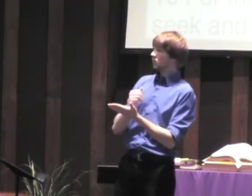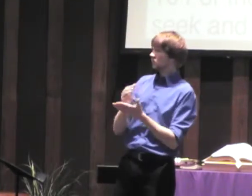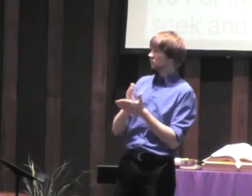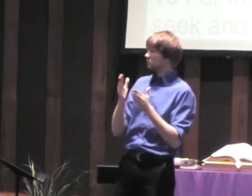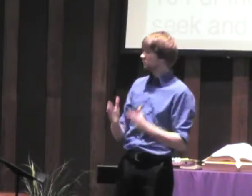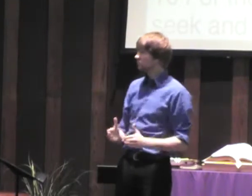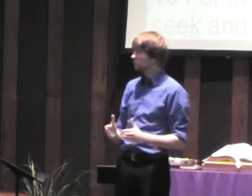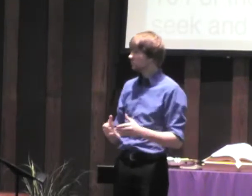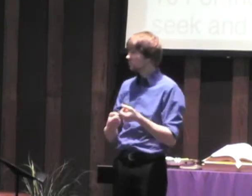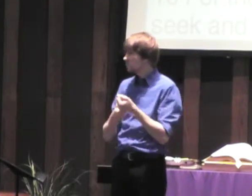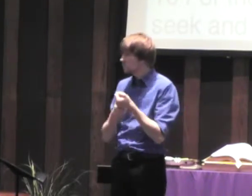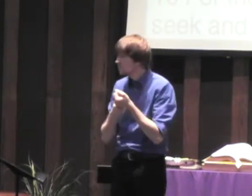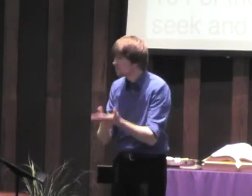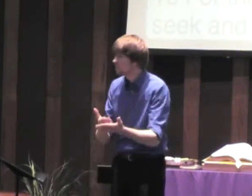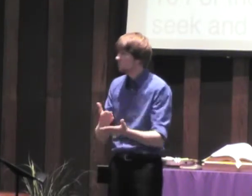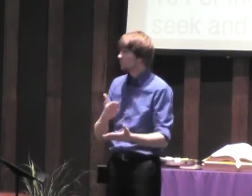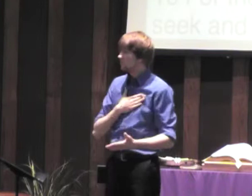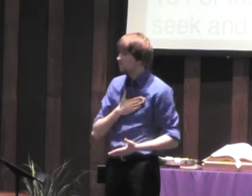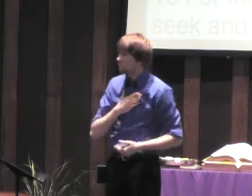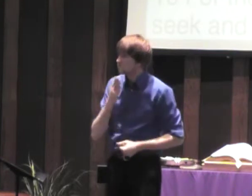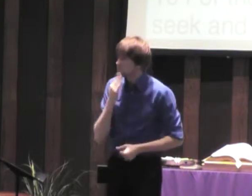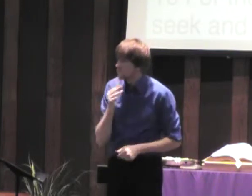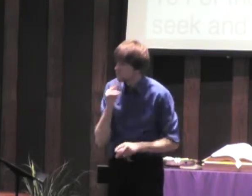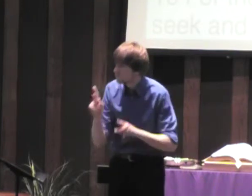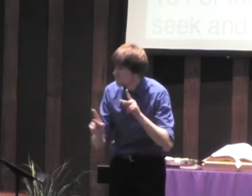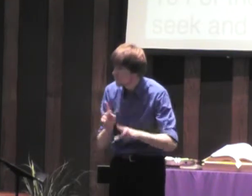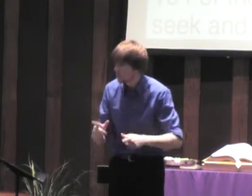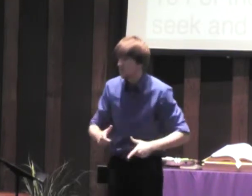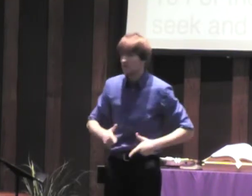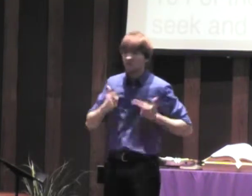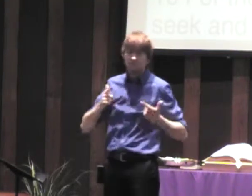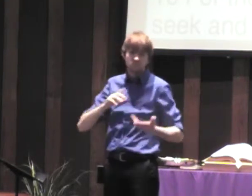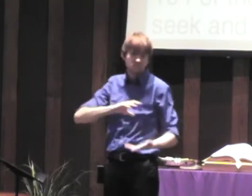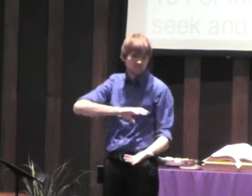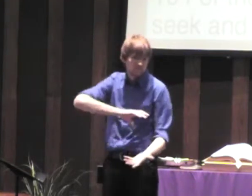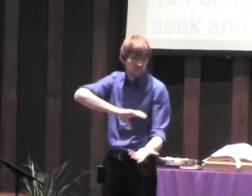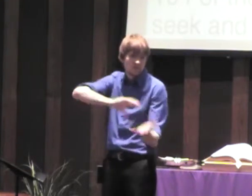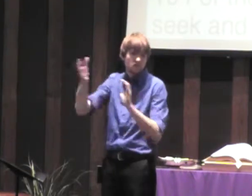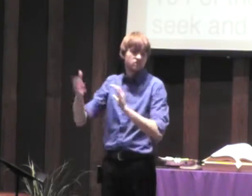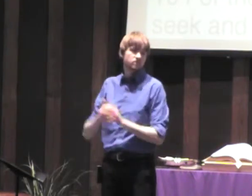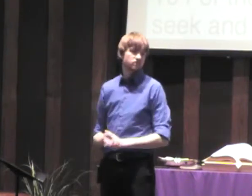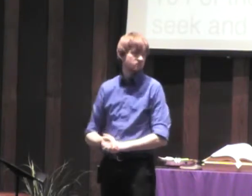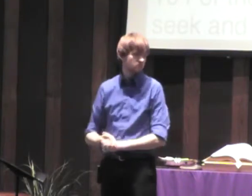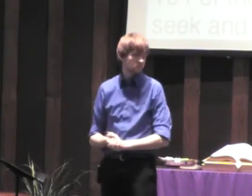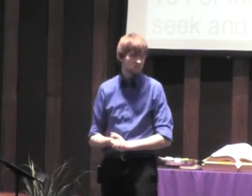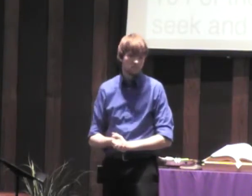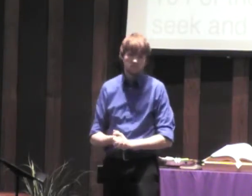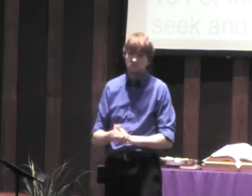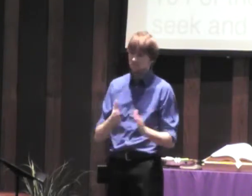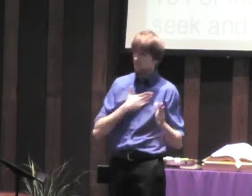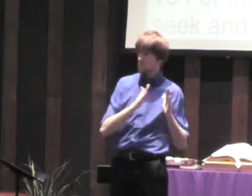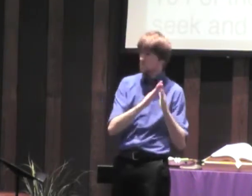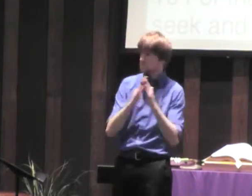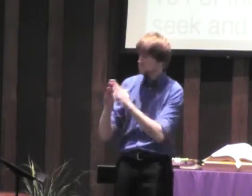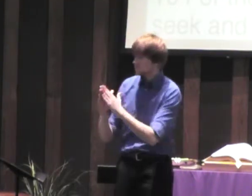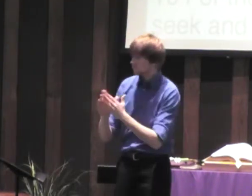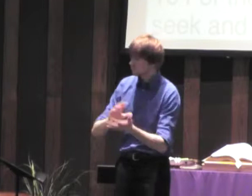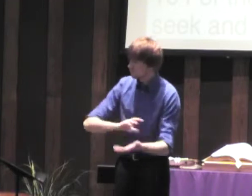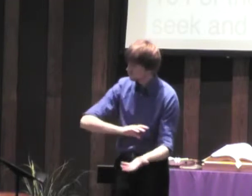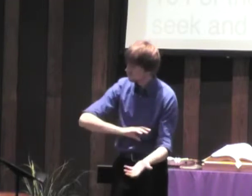My job as a tax collector causes my people's lives to be a mess.